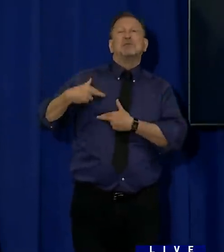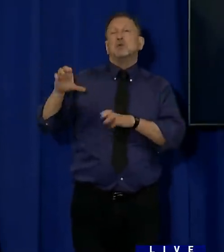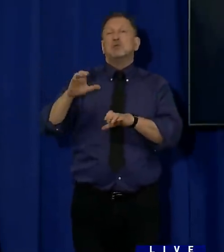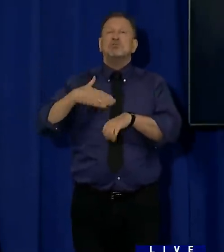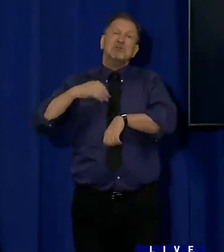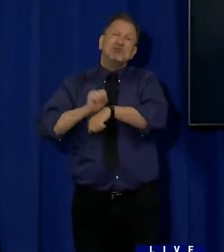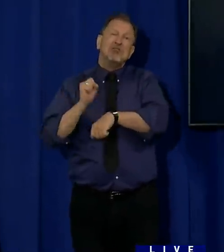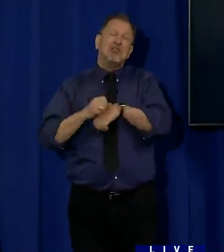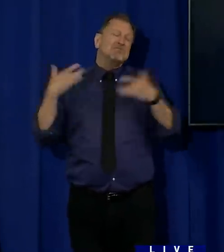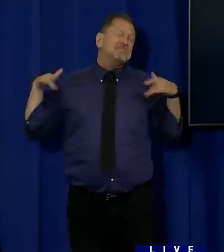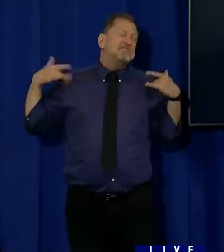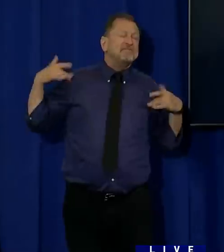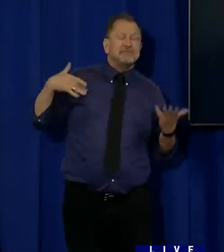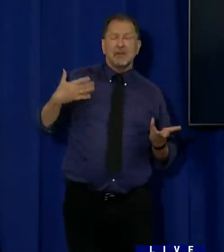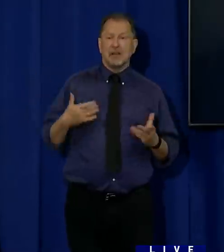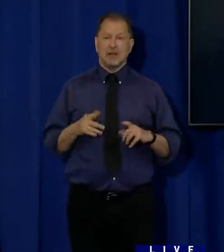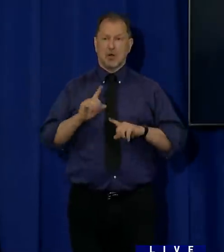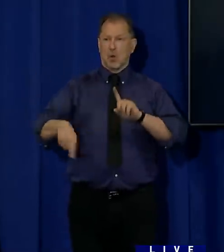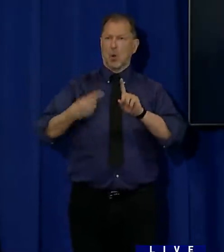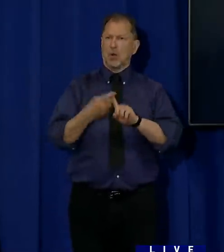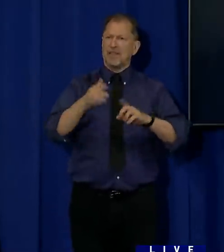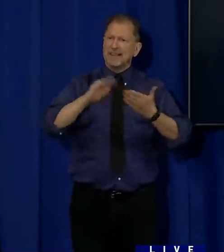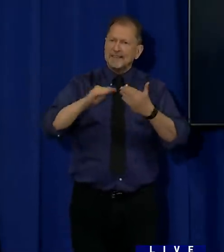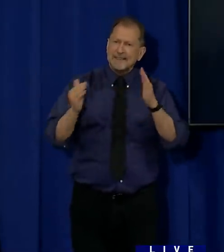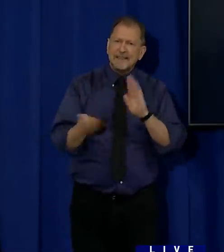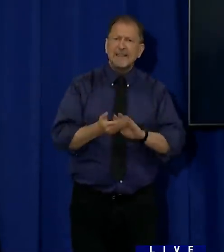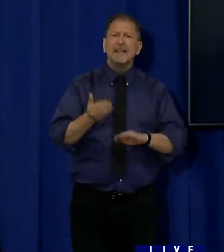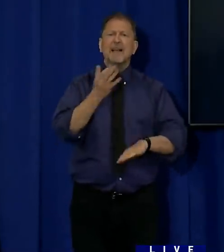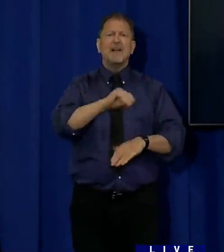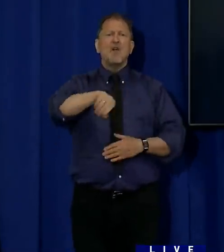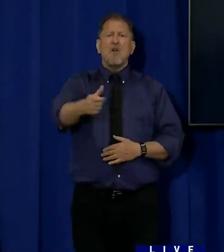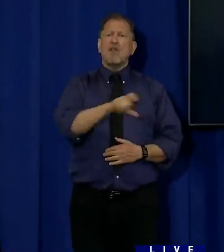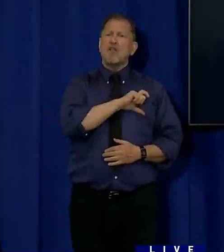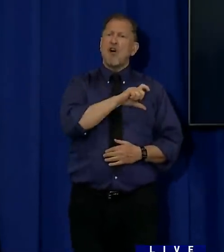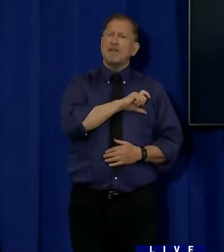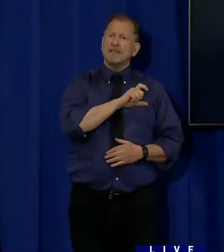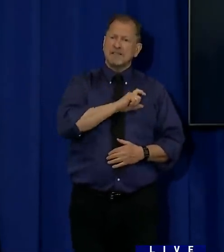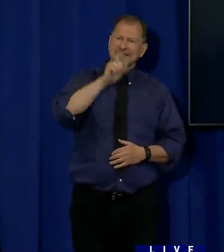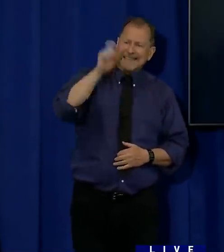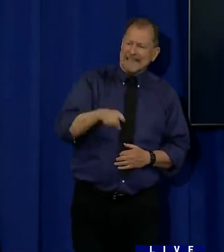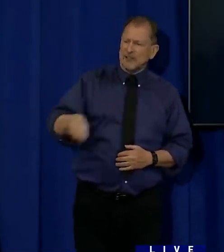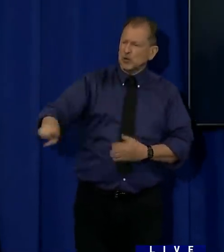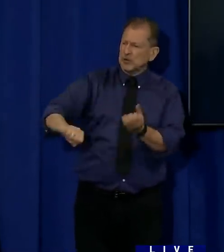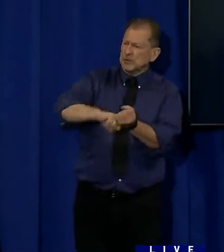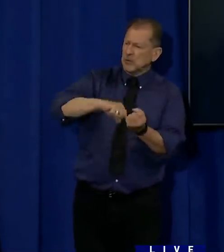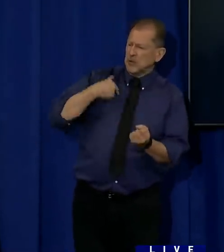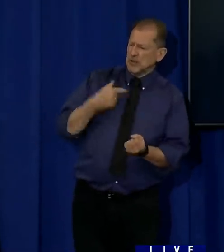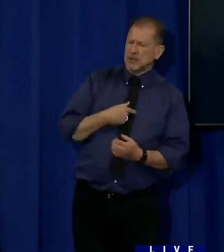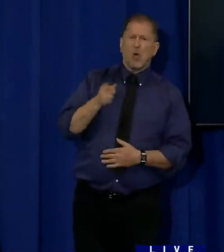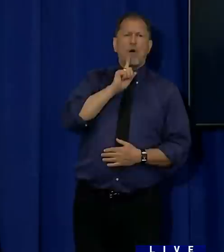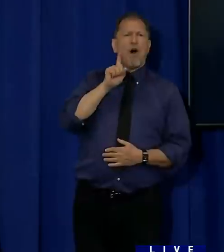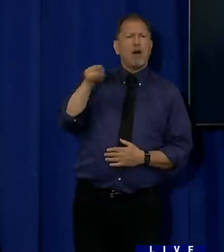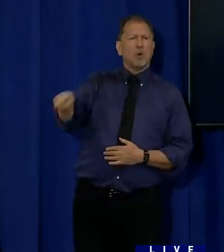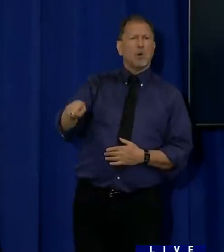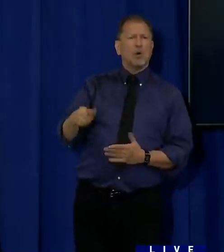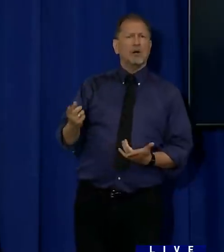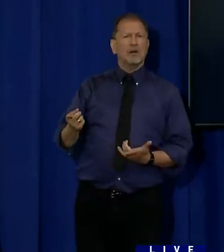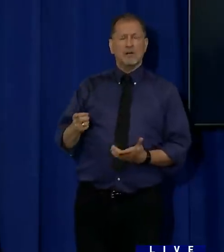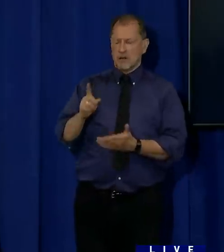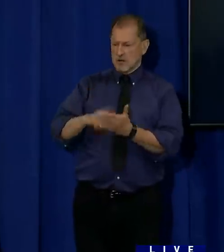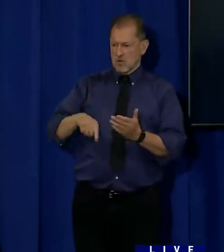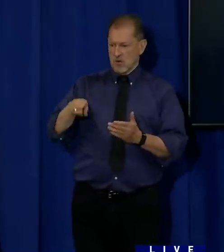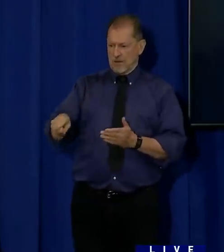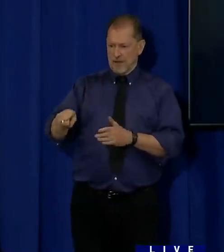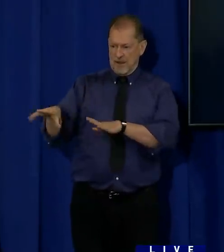job at a time when the city and their fellow officers needed them most, their conduct